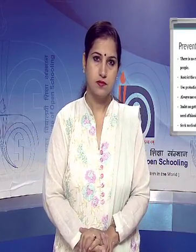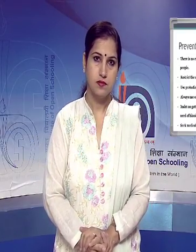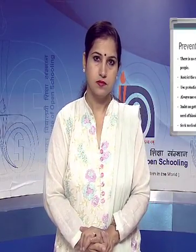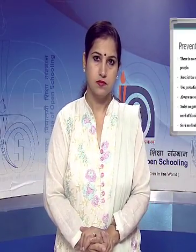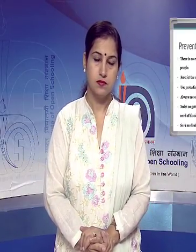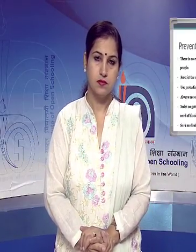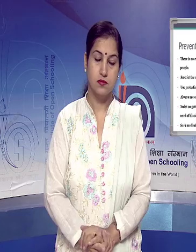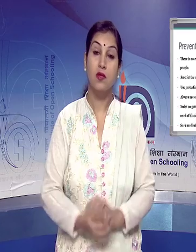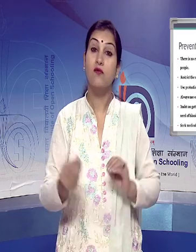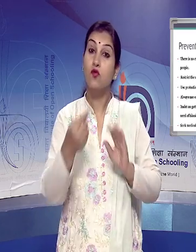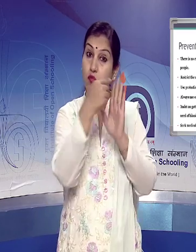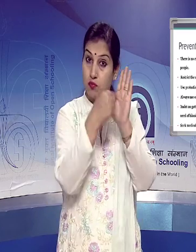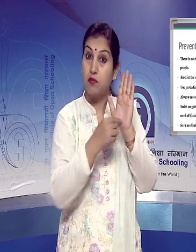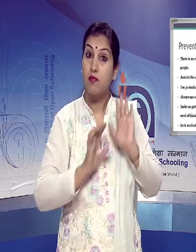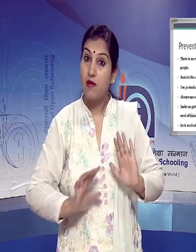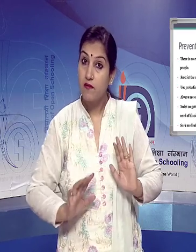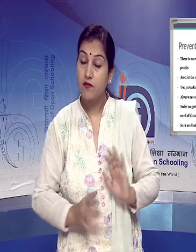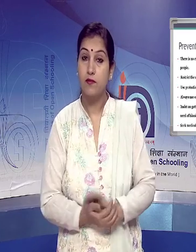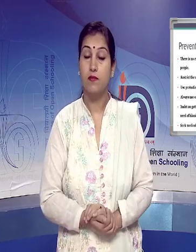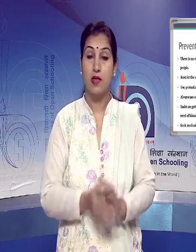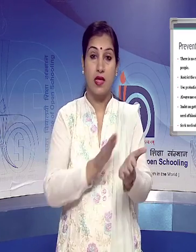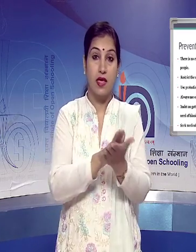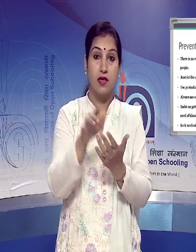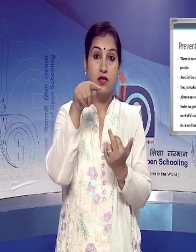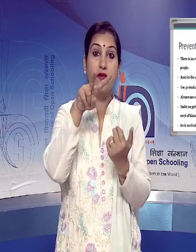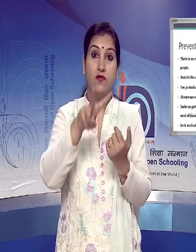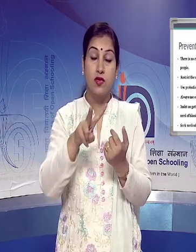There are some preventive measures for the HIV.